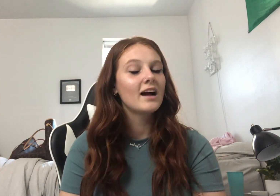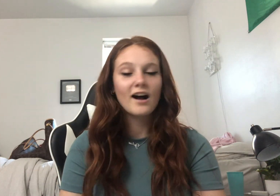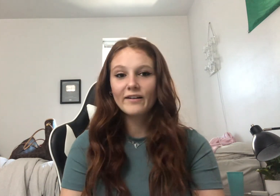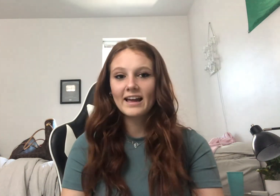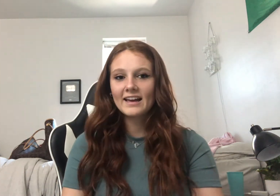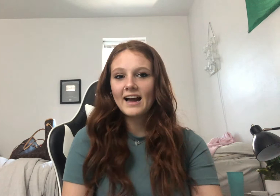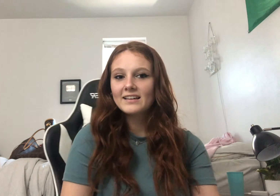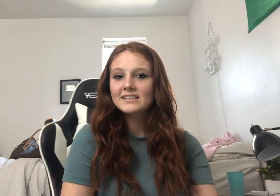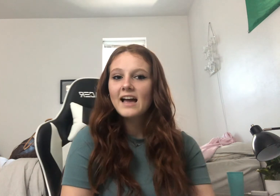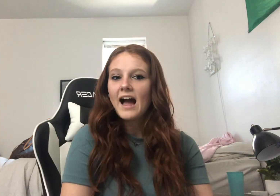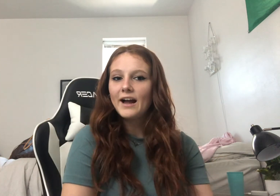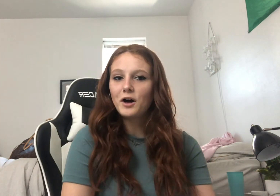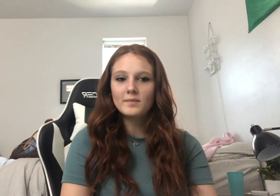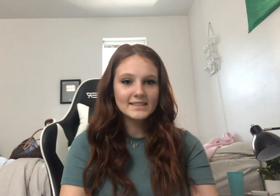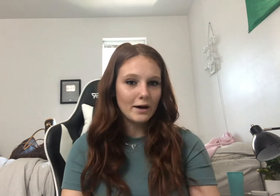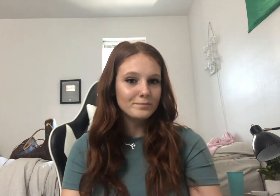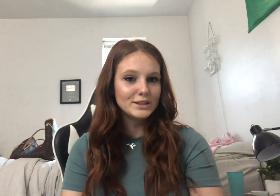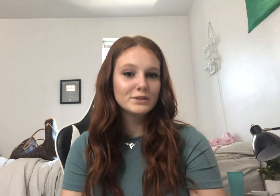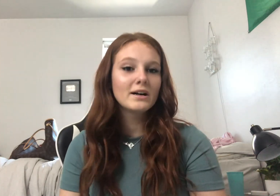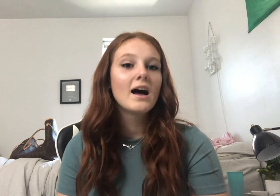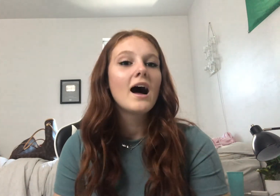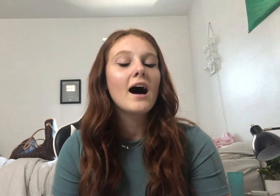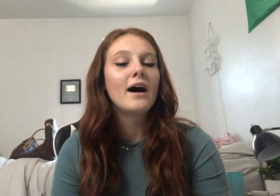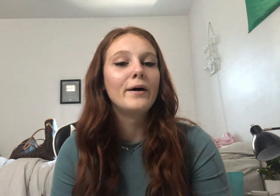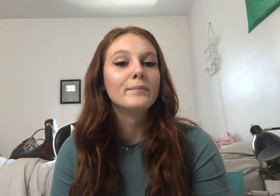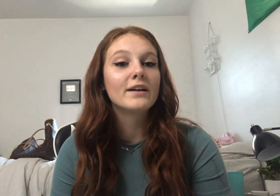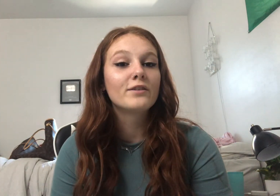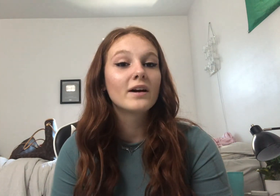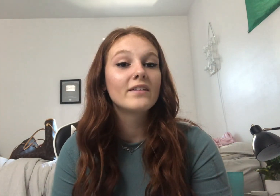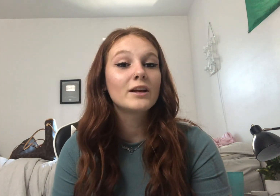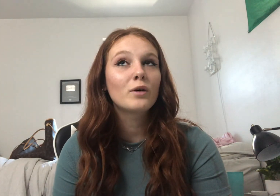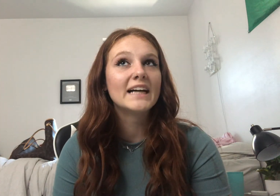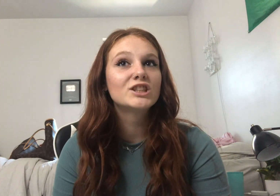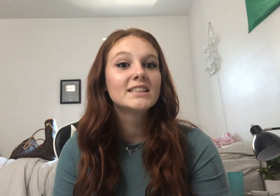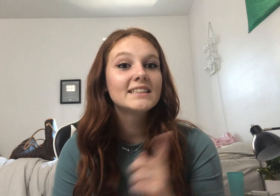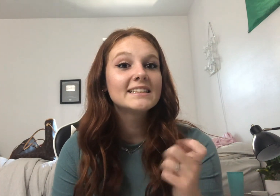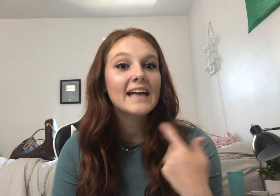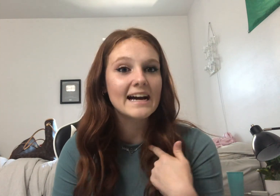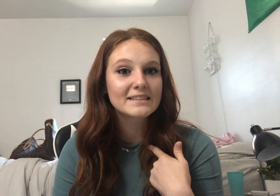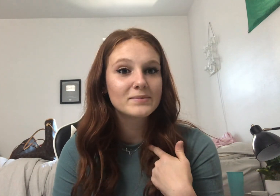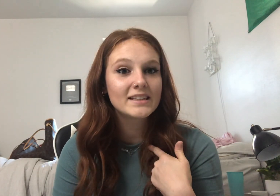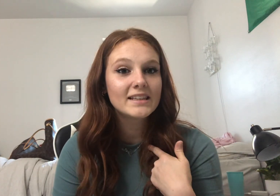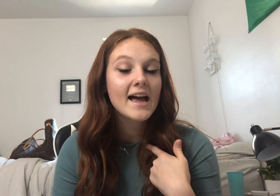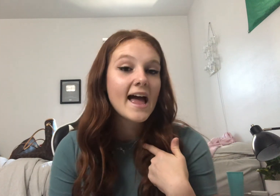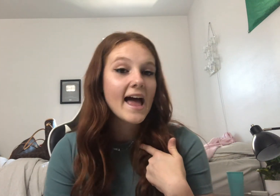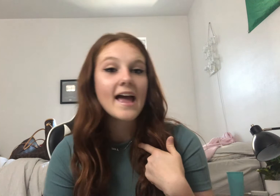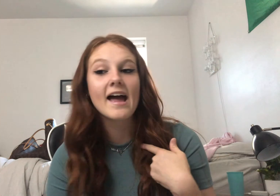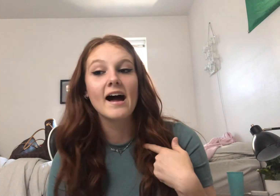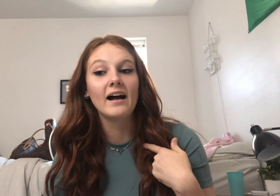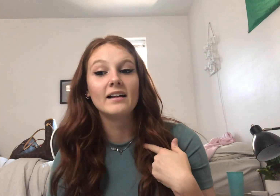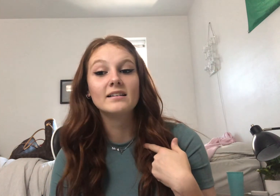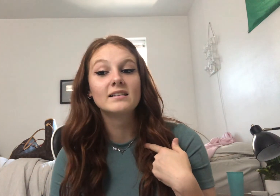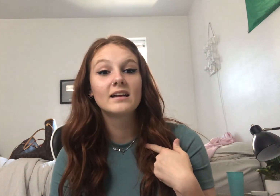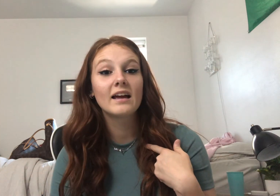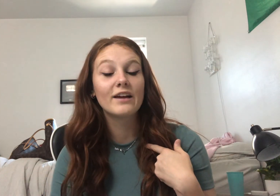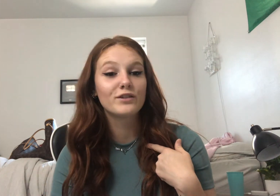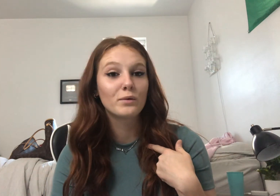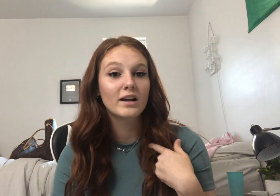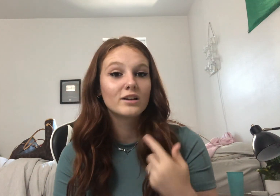Okay, guys. I hope this helped you. If you have any questions, ask me. And if you want to learn